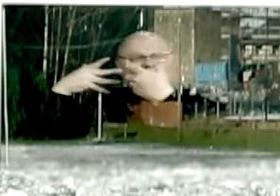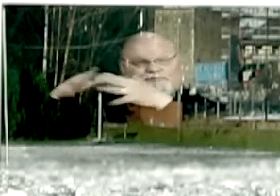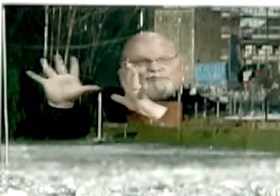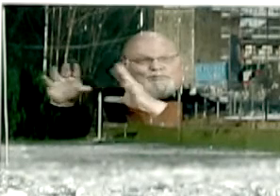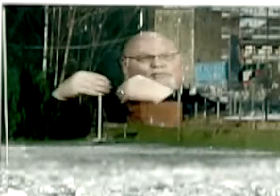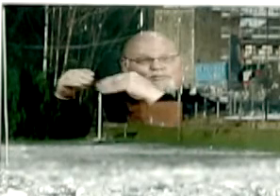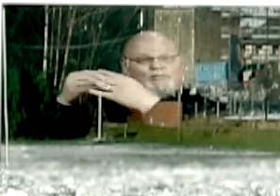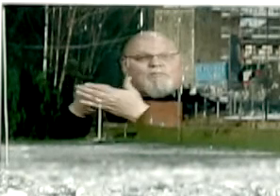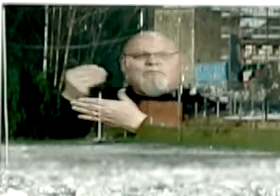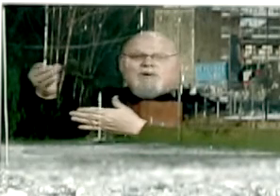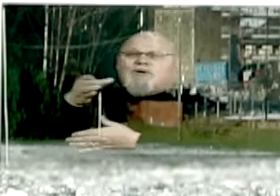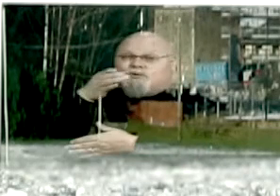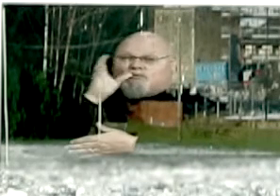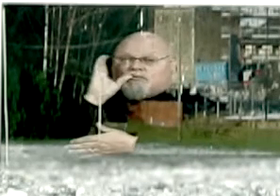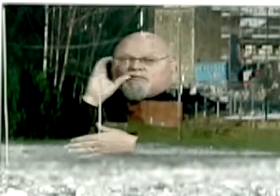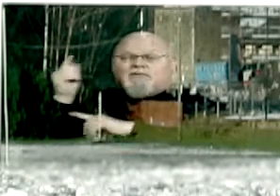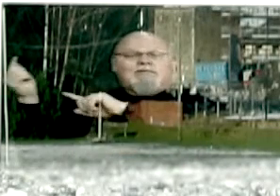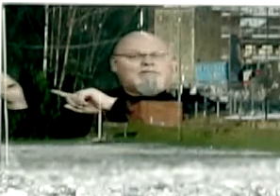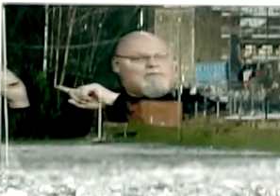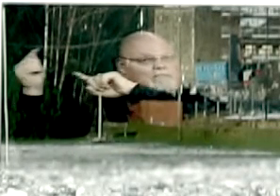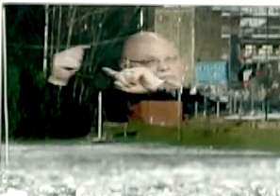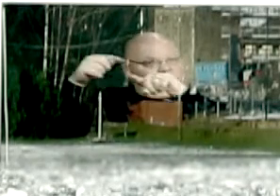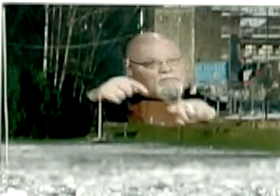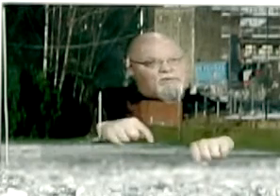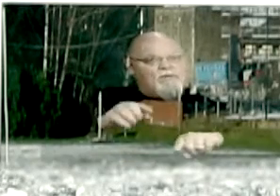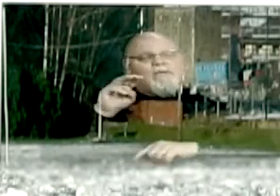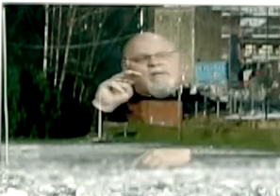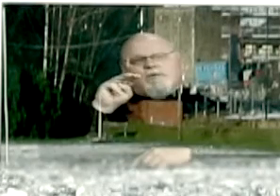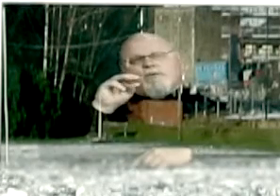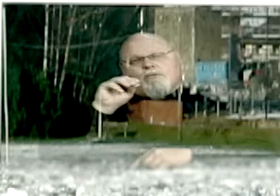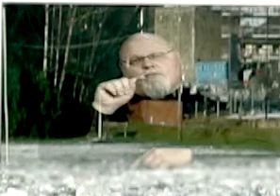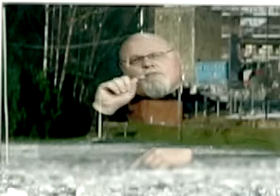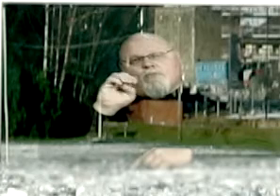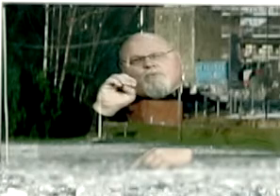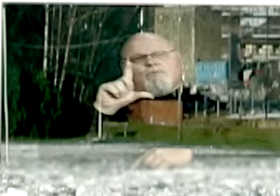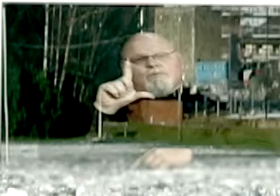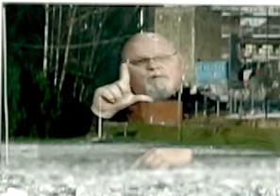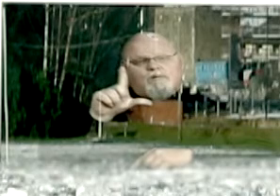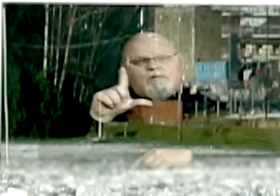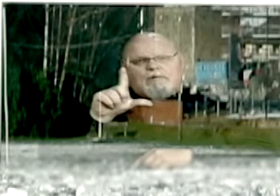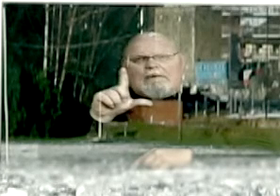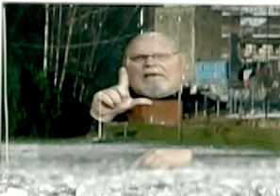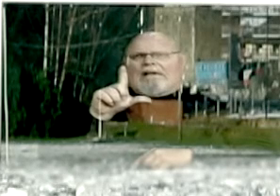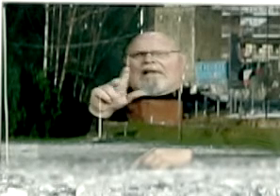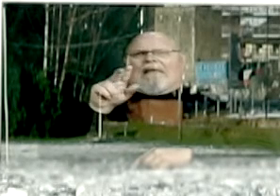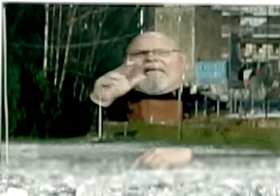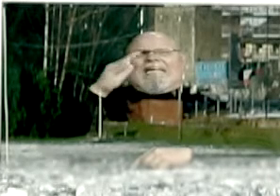comes back to the motel. And realizes he doesn't know which room is theirs.